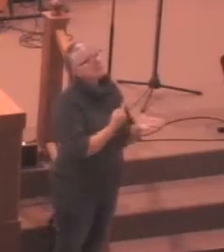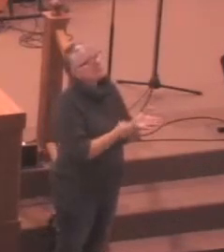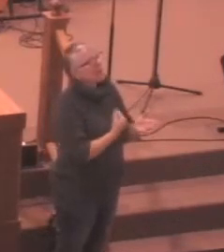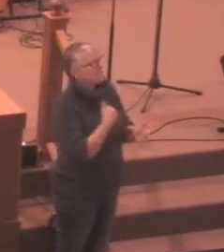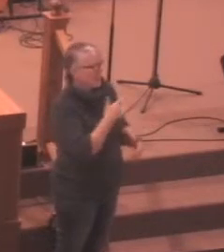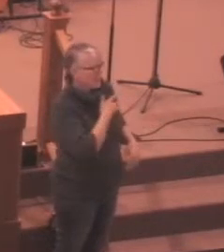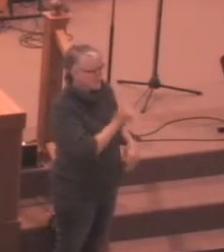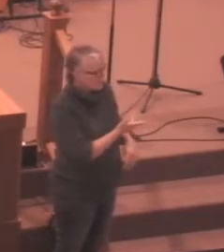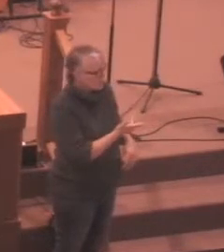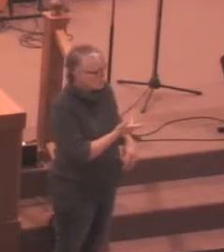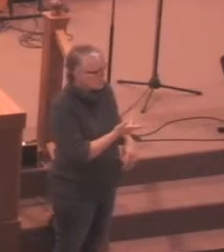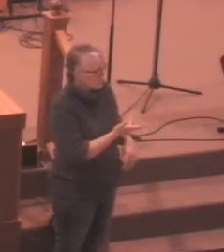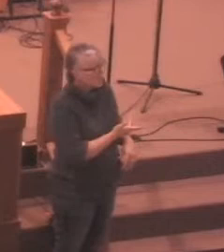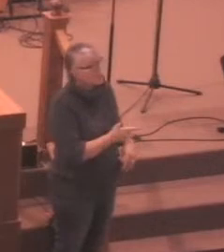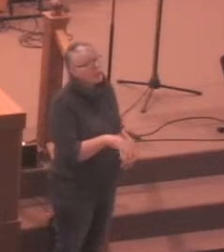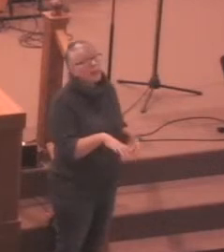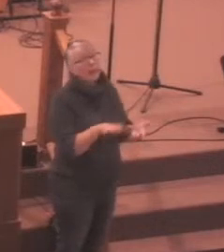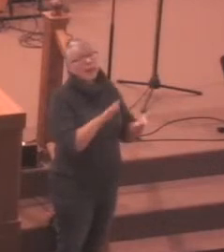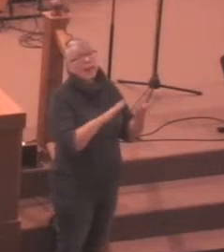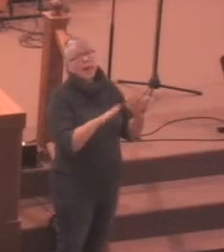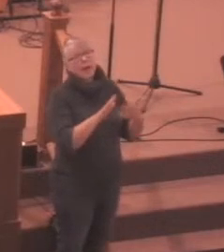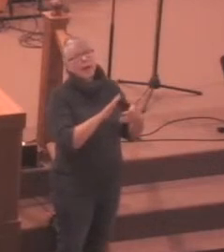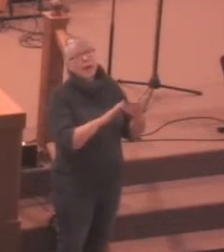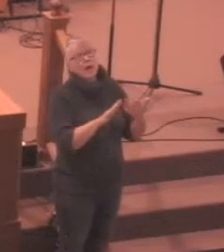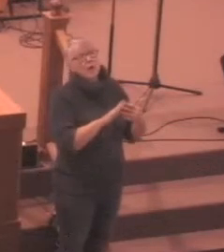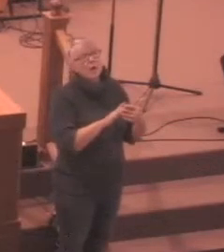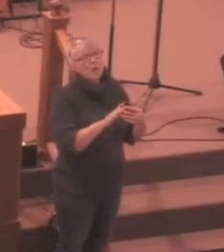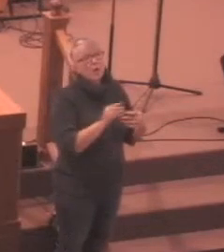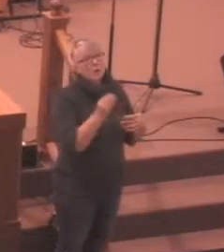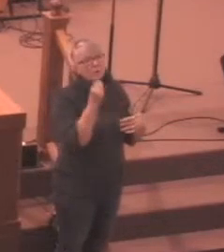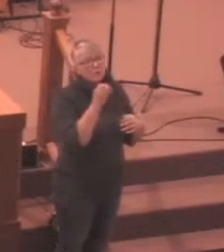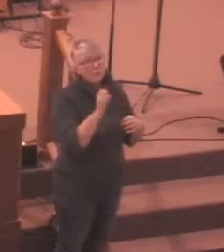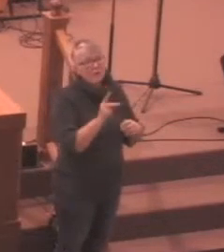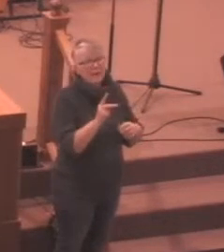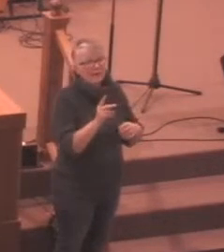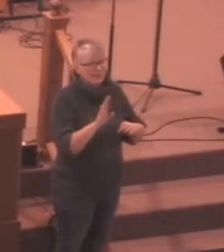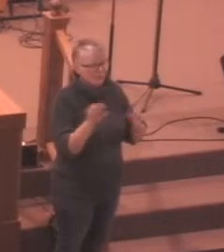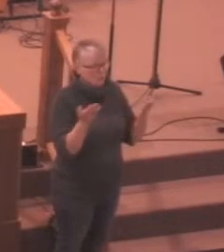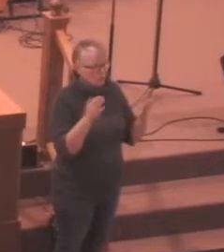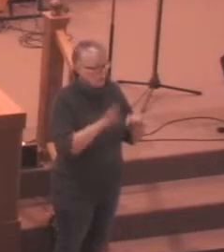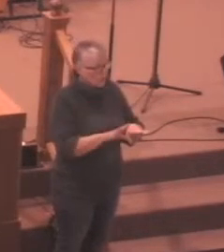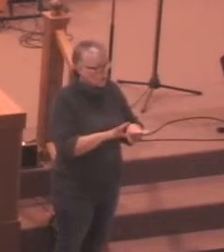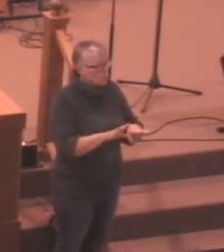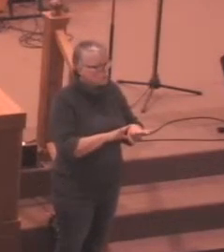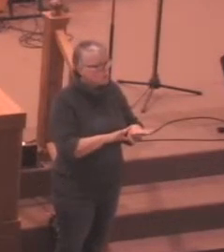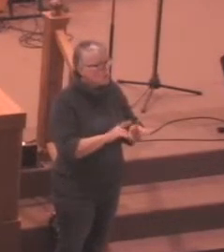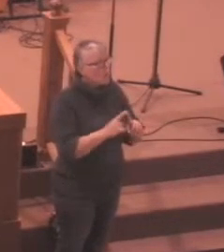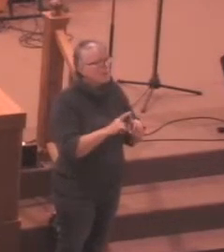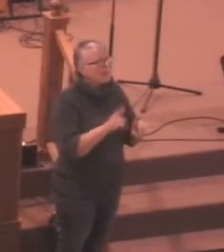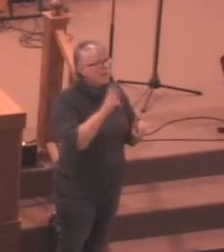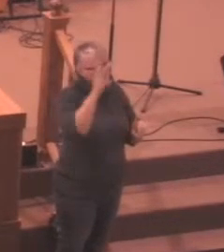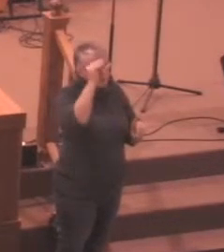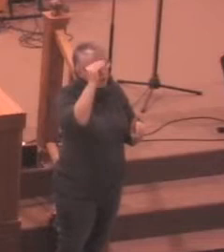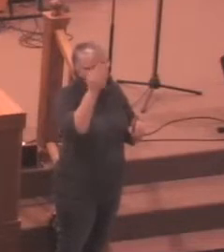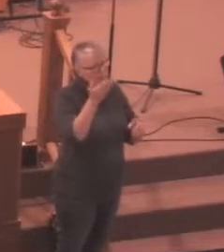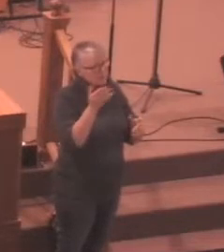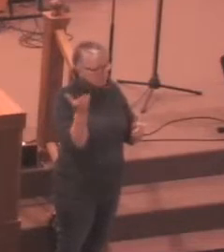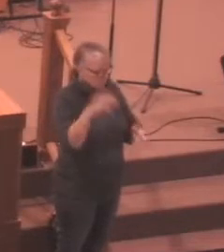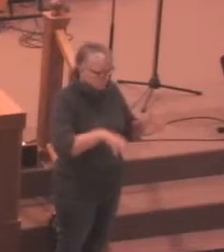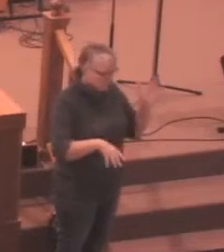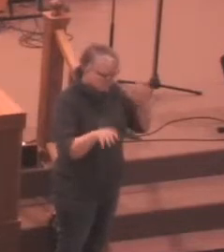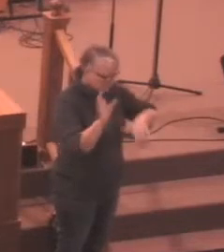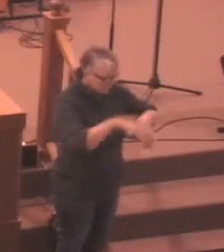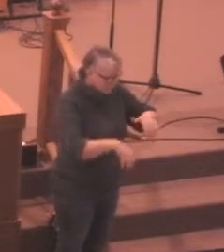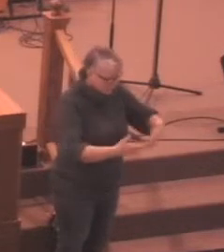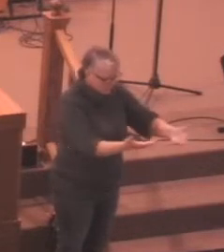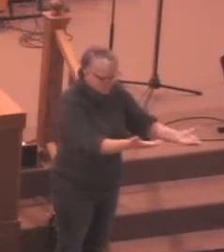I tend to kind of space out when the food bank is shut down, and the guys actually load up and bring whatever they can over,